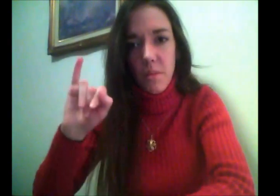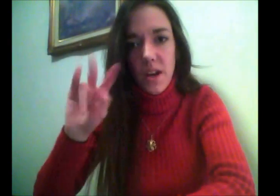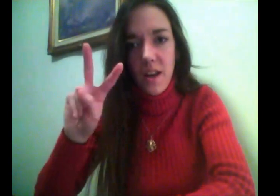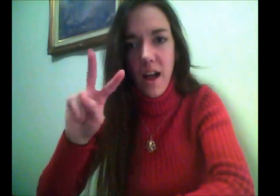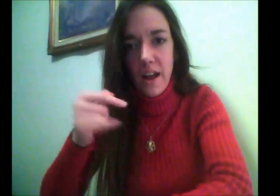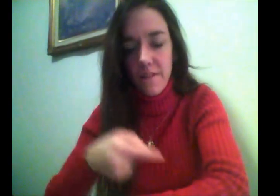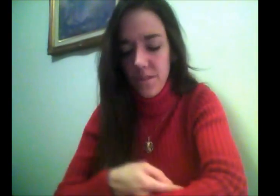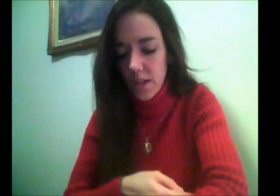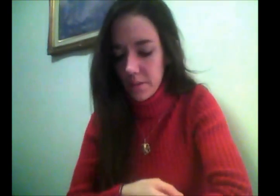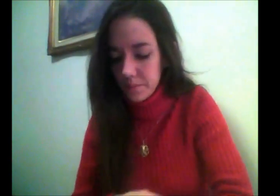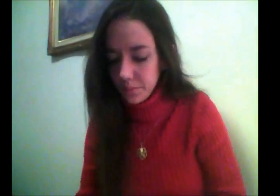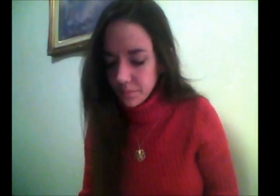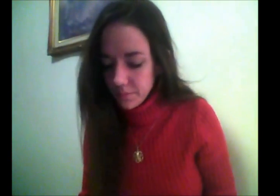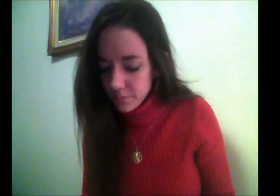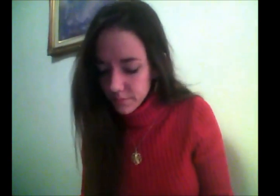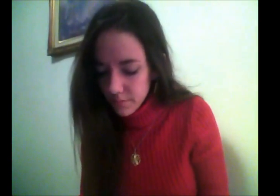somebody. IV.